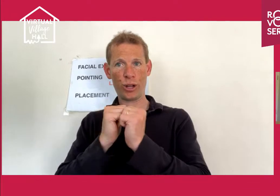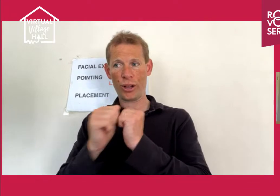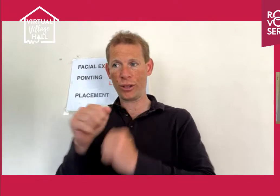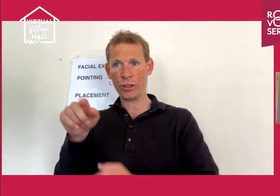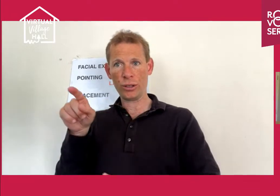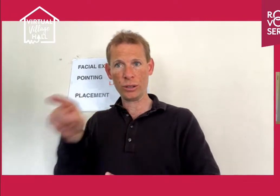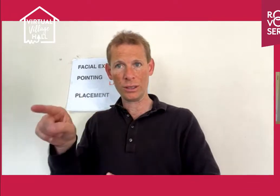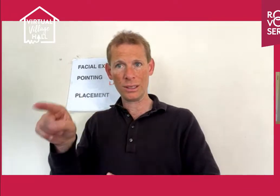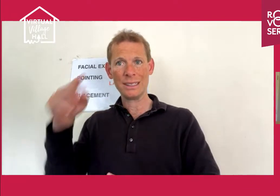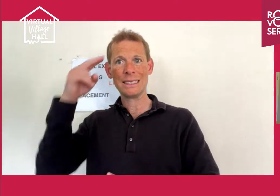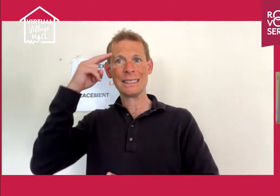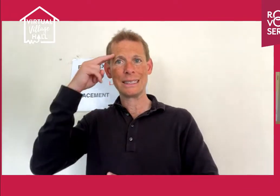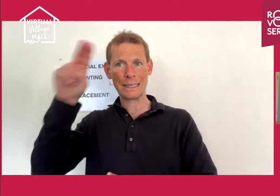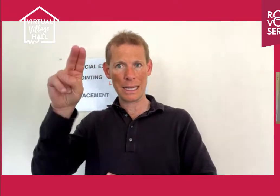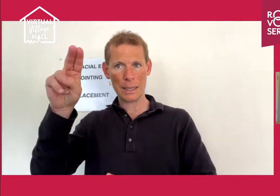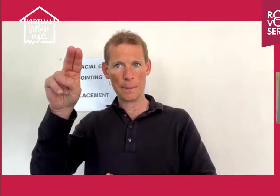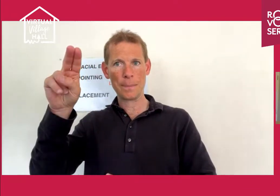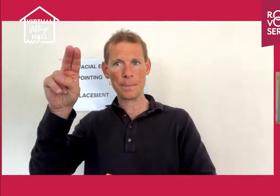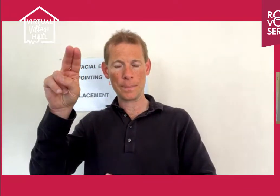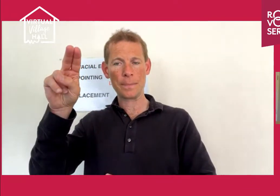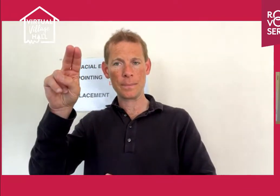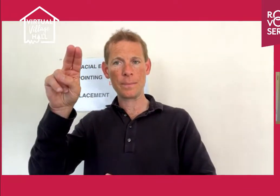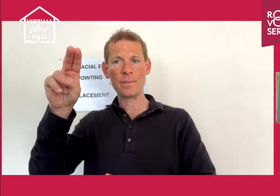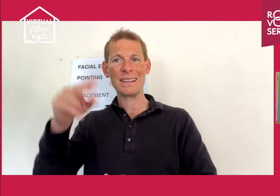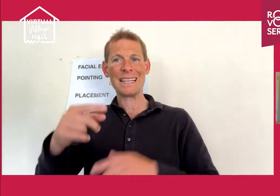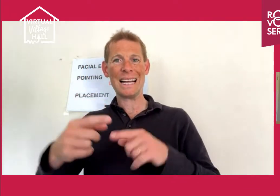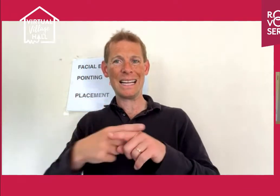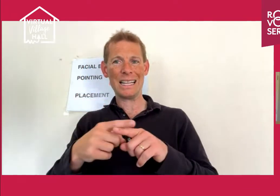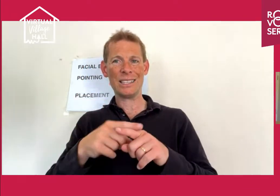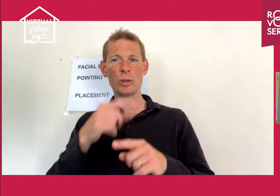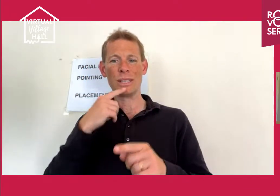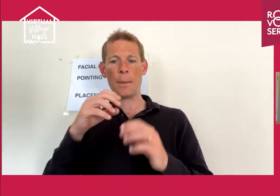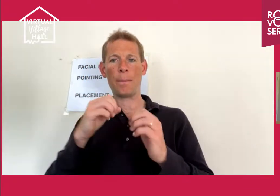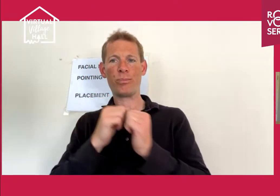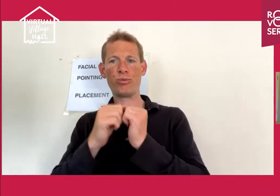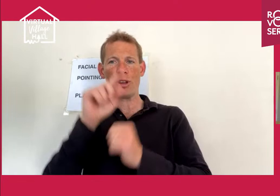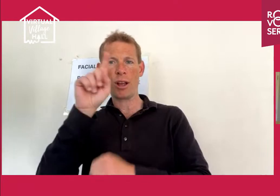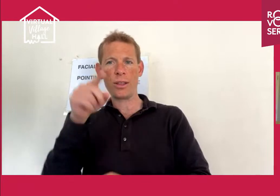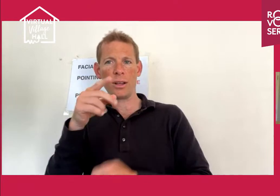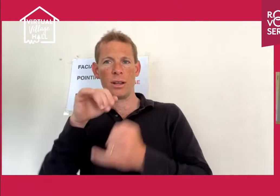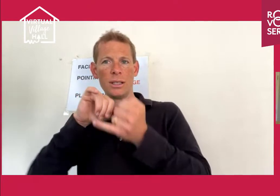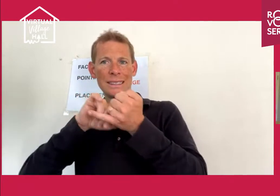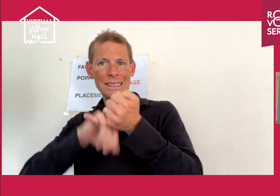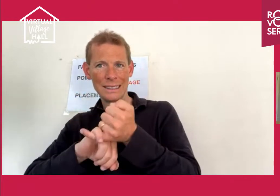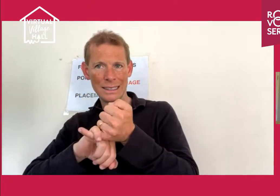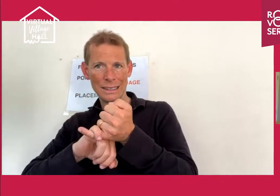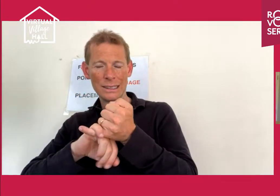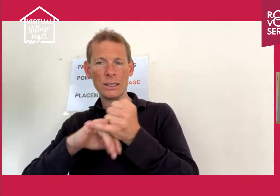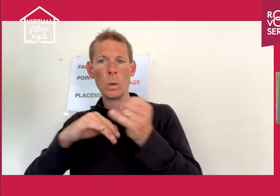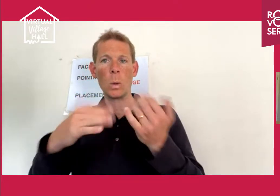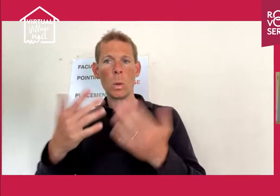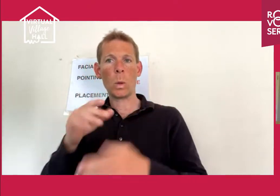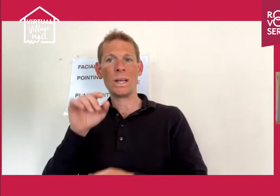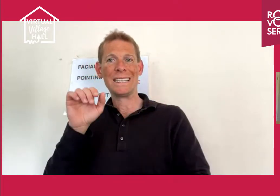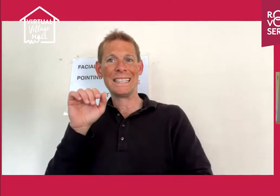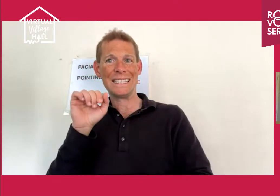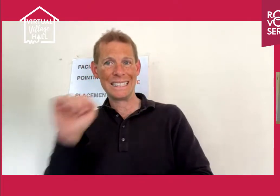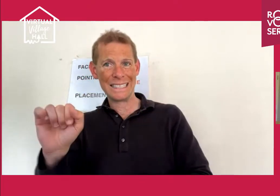my brother might be. So then I'll point to that space and then I will give his name. In English, you